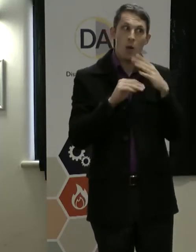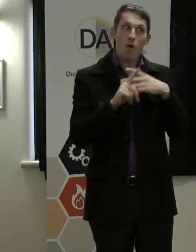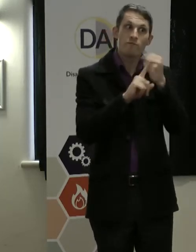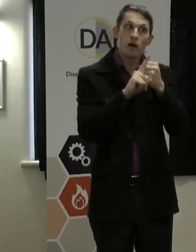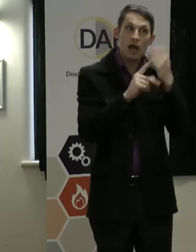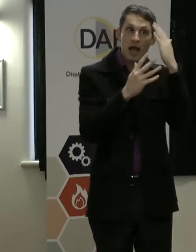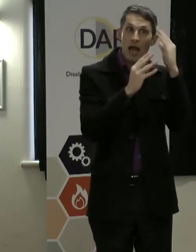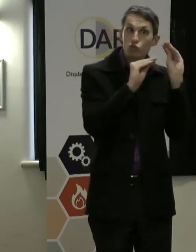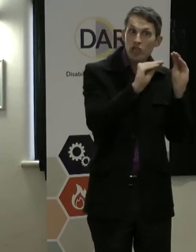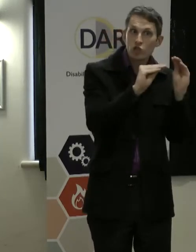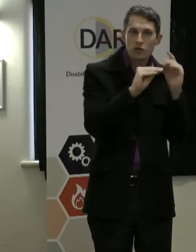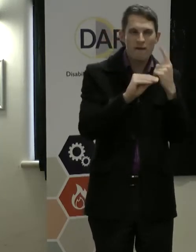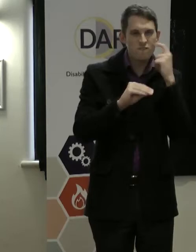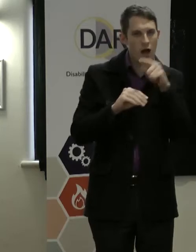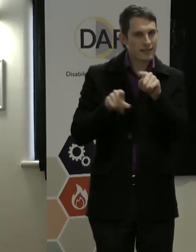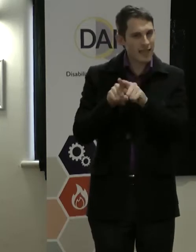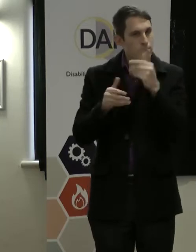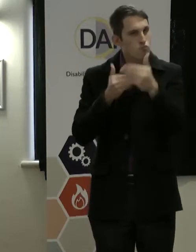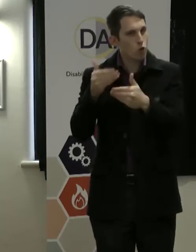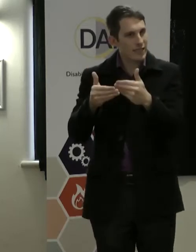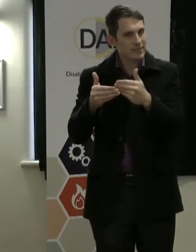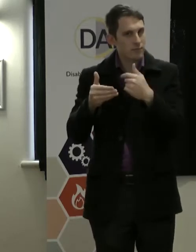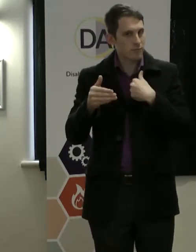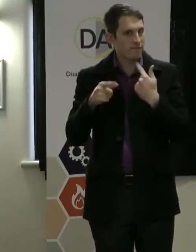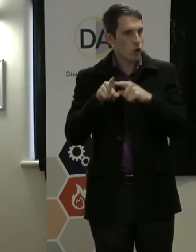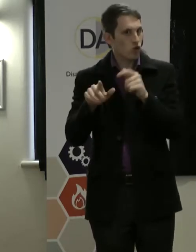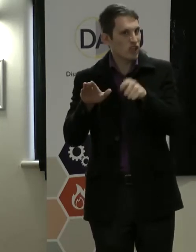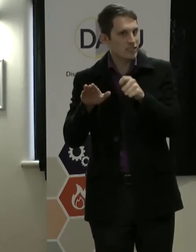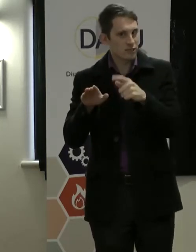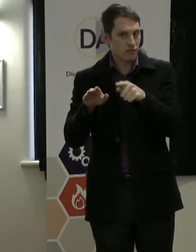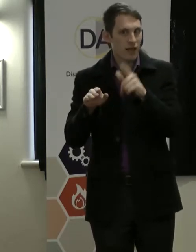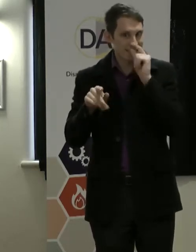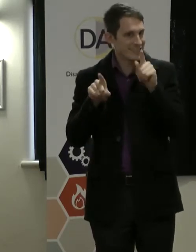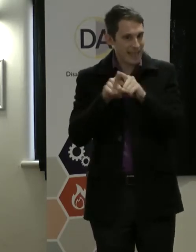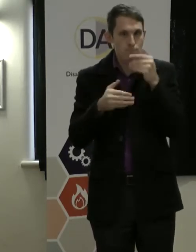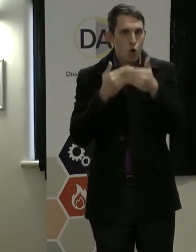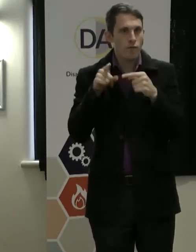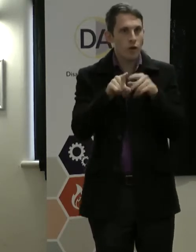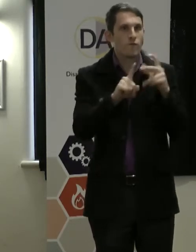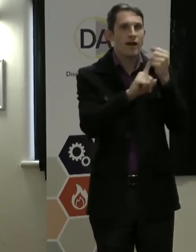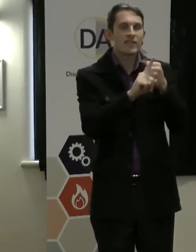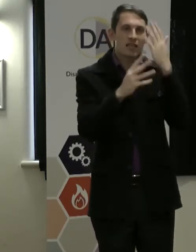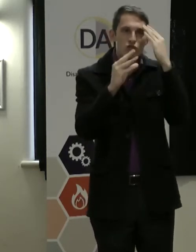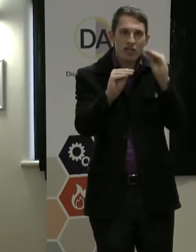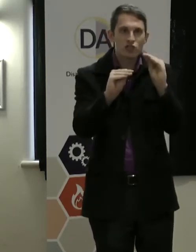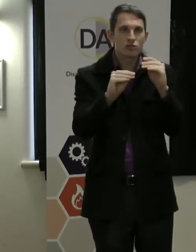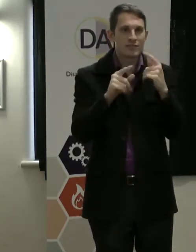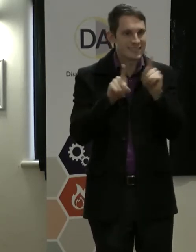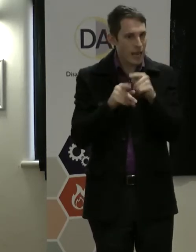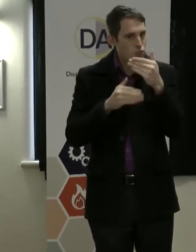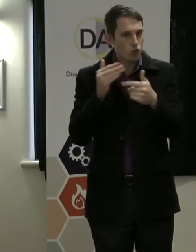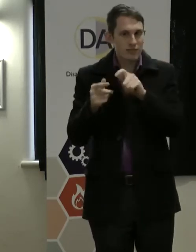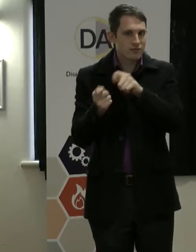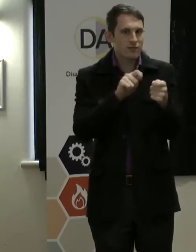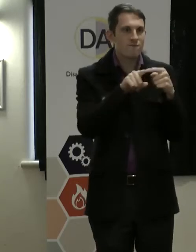education and apply the same process. If it's transport, do the same thing. So I'm talking about justice in